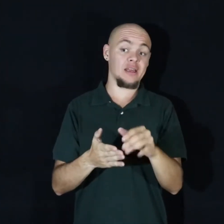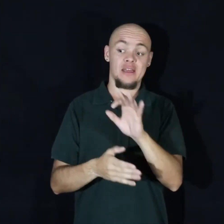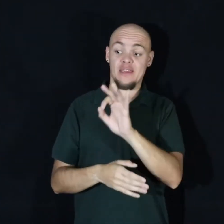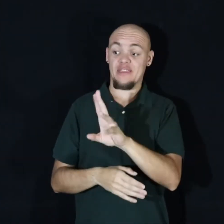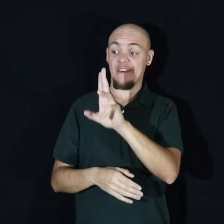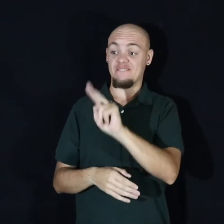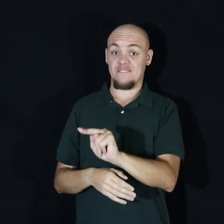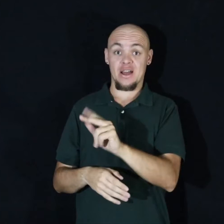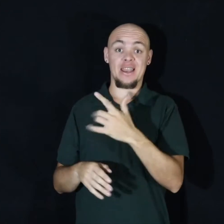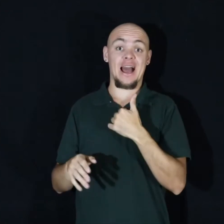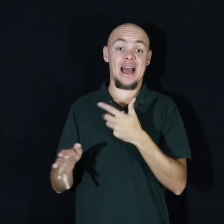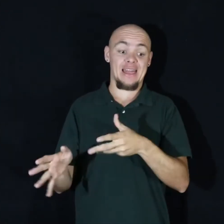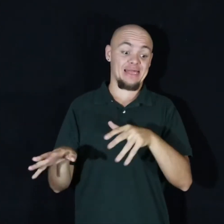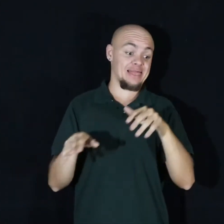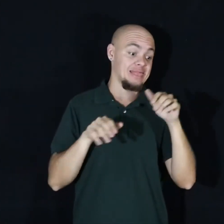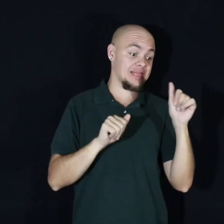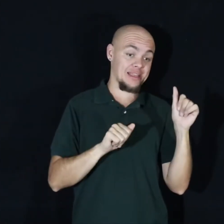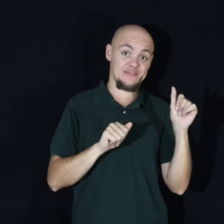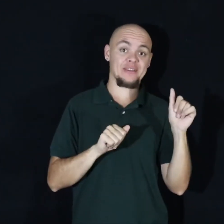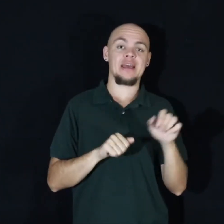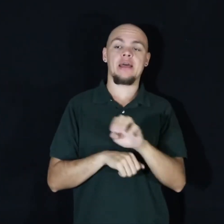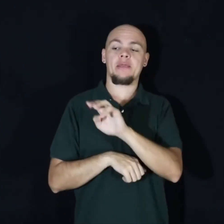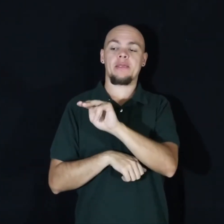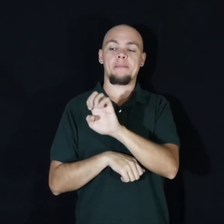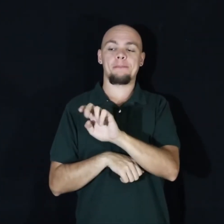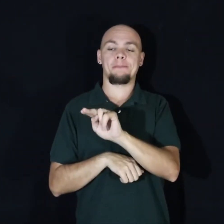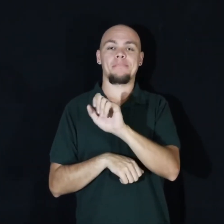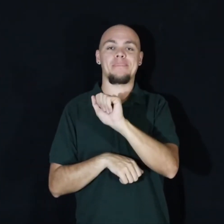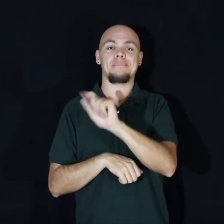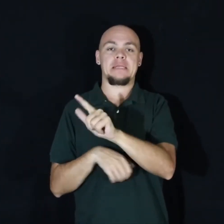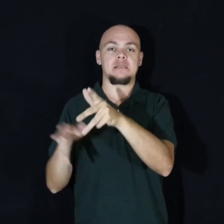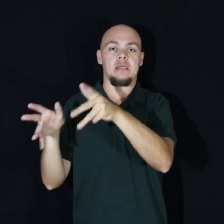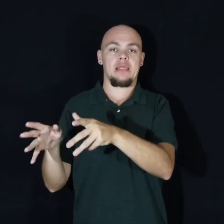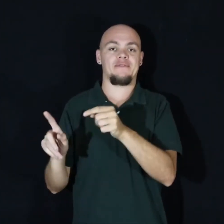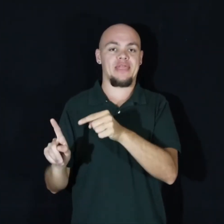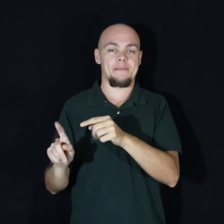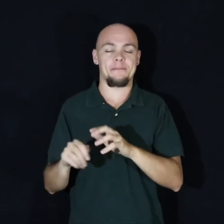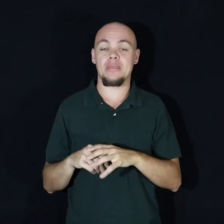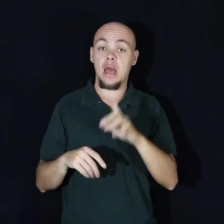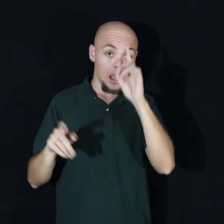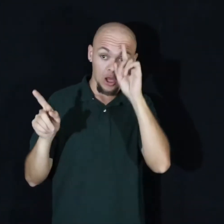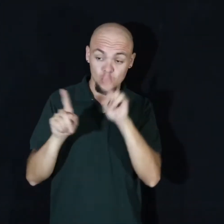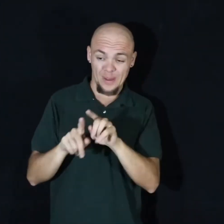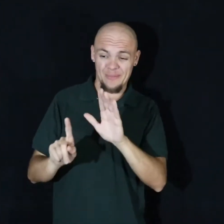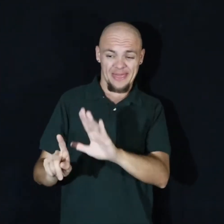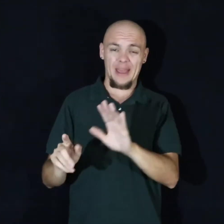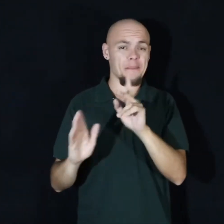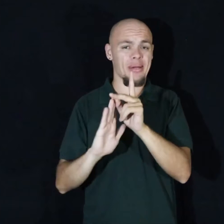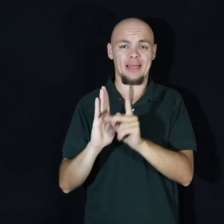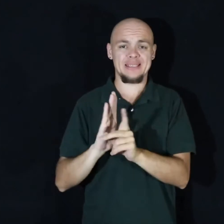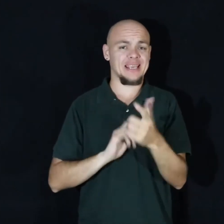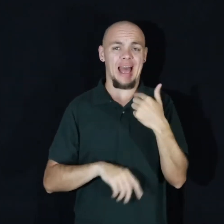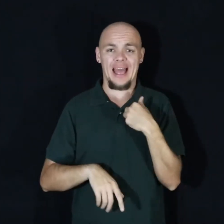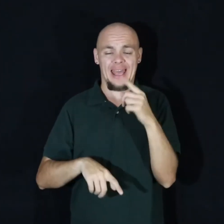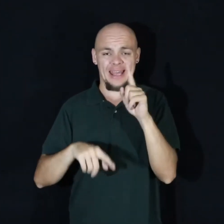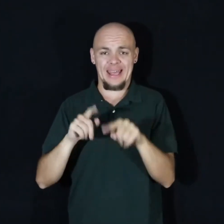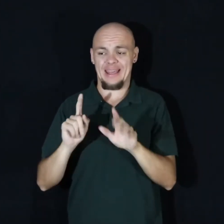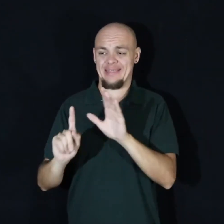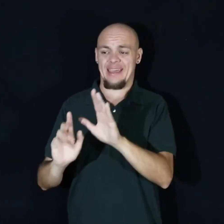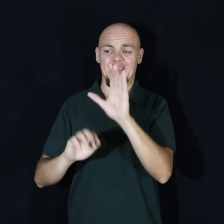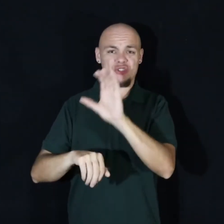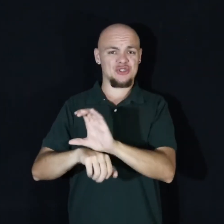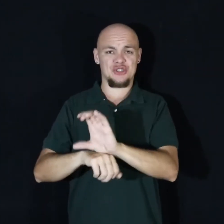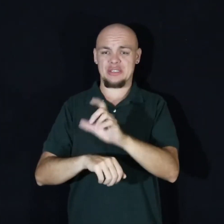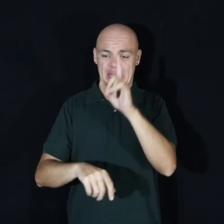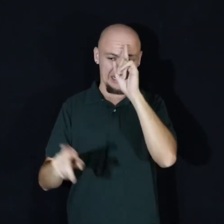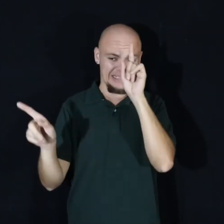as I oftentimes say, I took the fun and left them with the mental. I'm an ex-evangelical because I can no longer agree with the